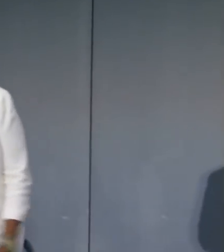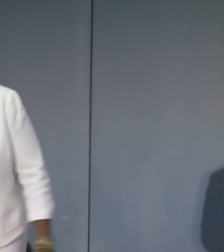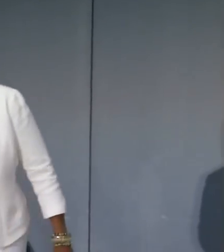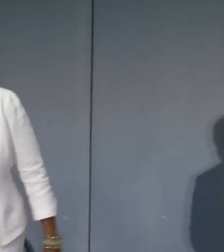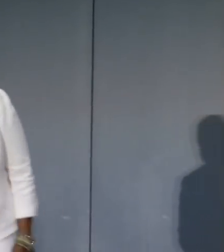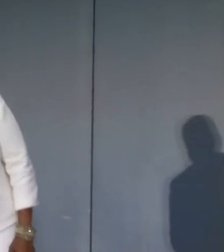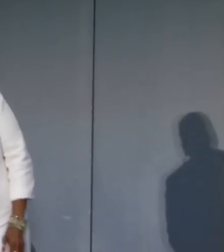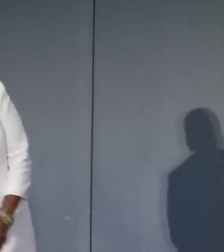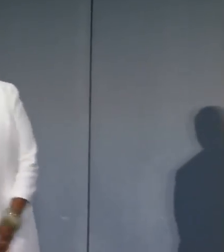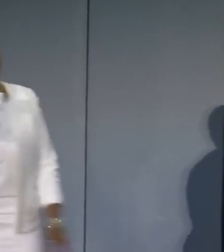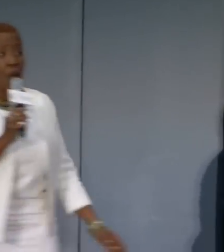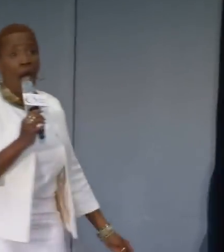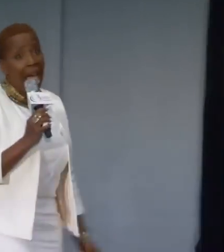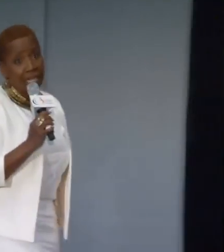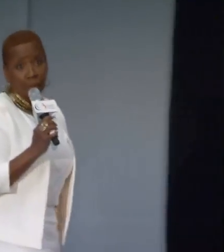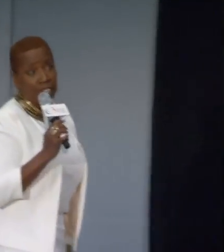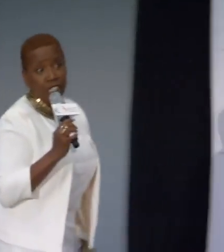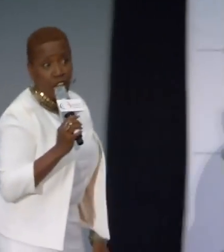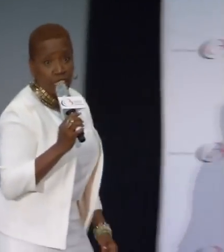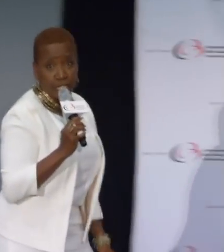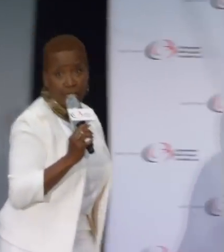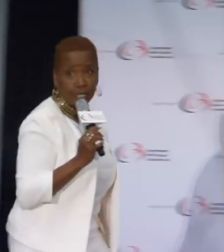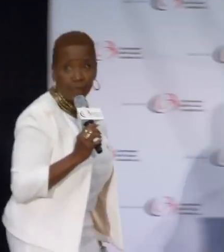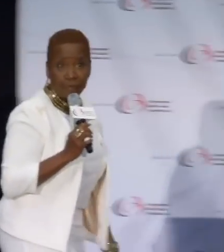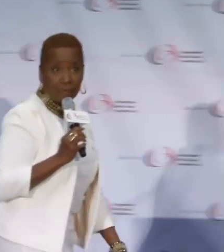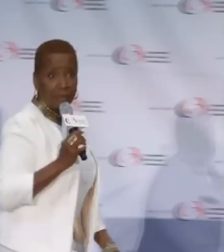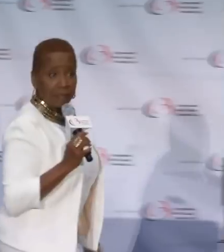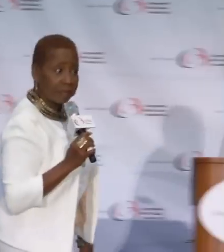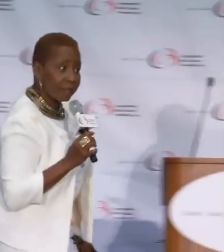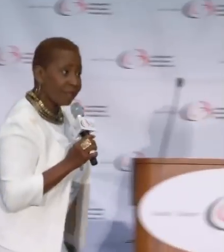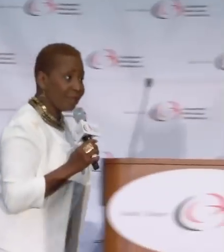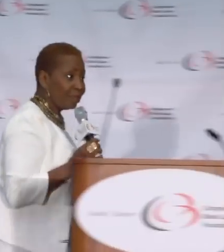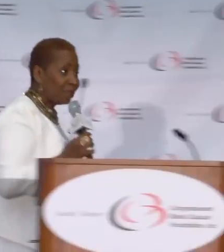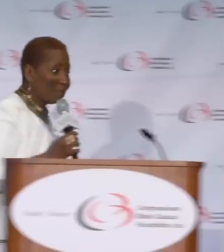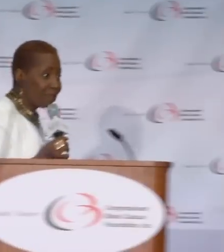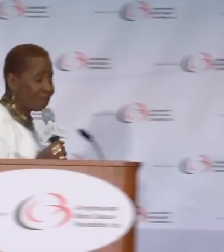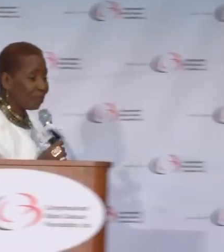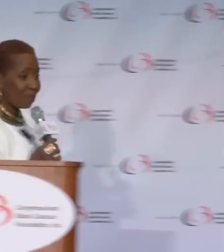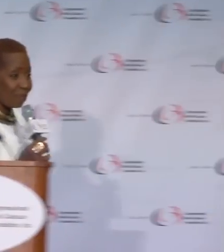only thing that's available. Oh, your eyes will adjust.